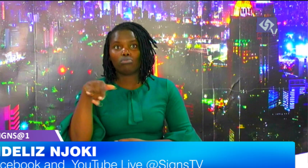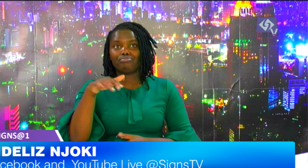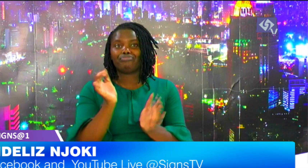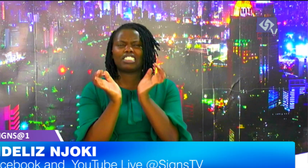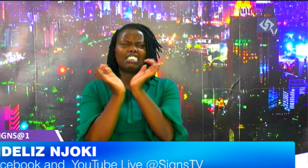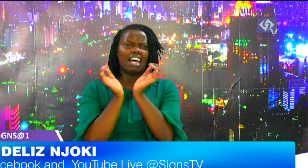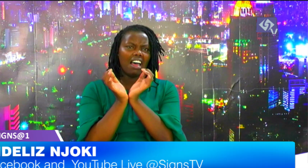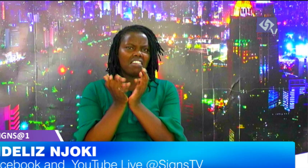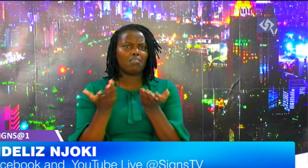Stadium,